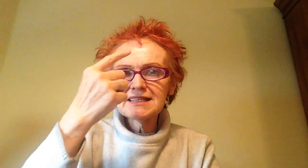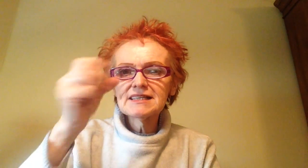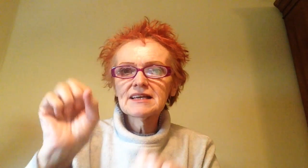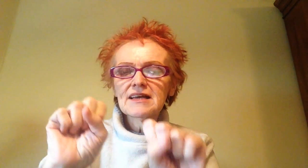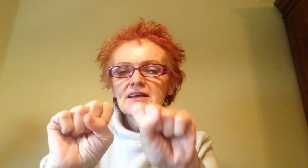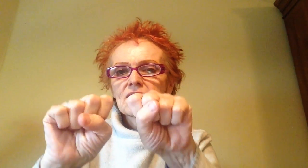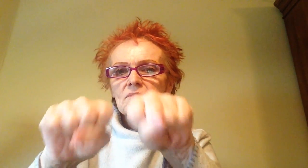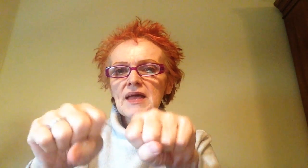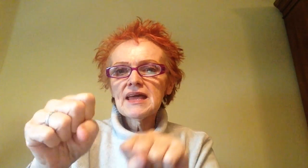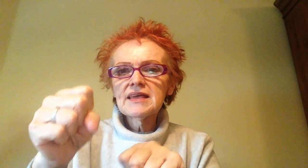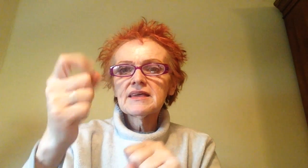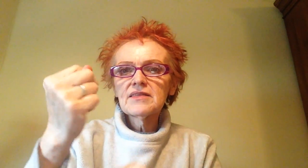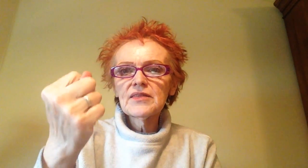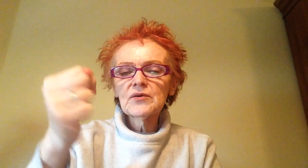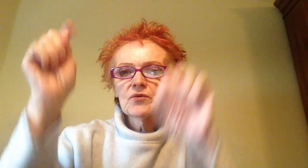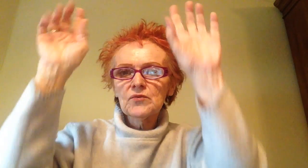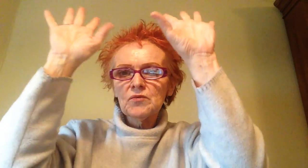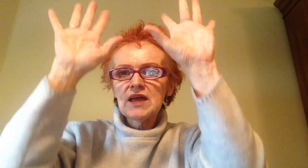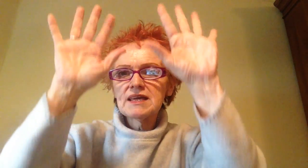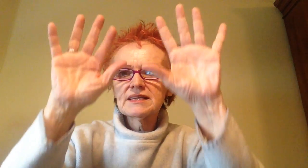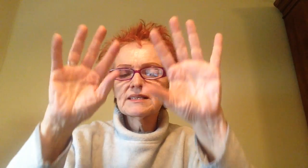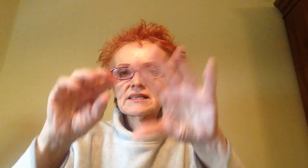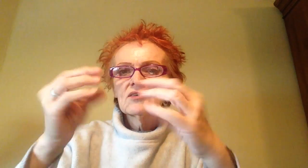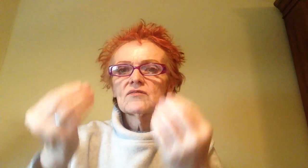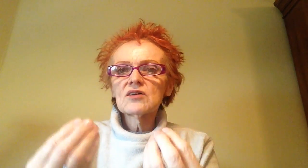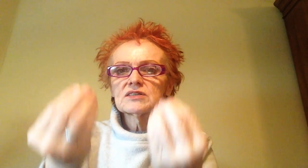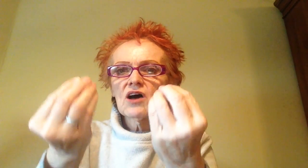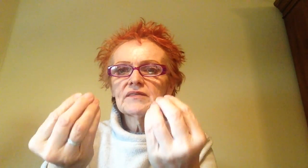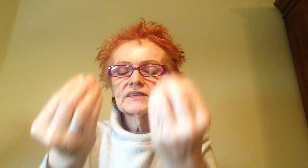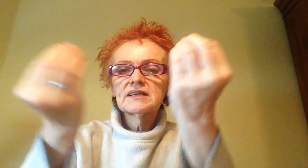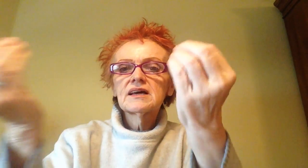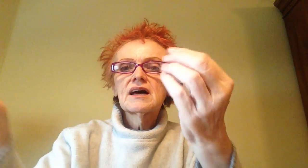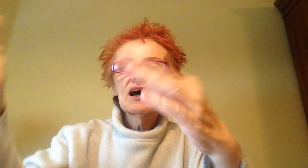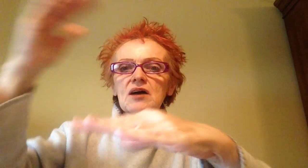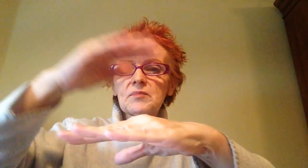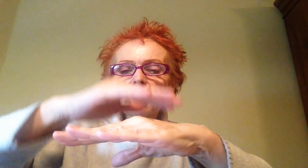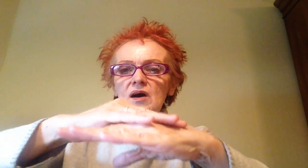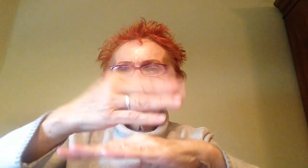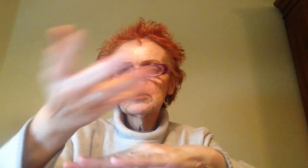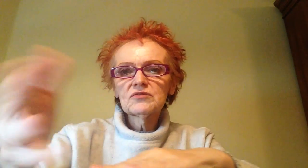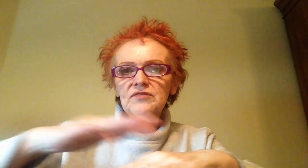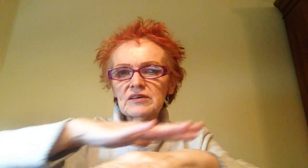face. May the rains fall soft upon your